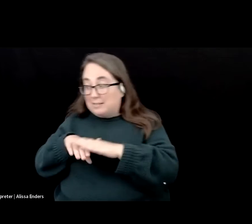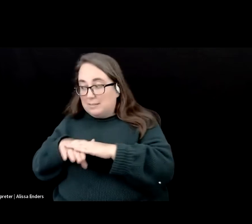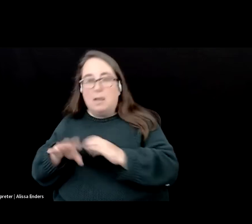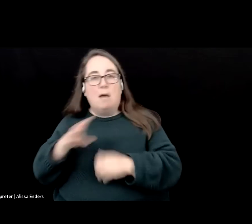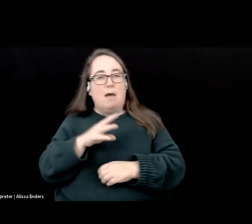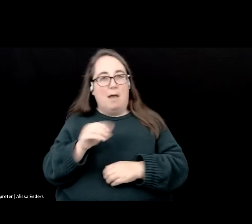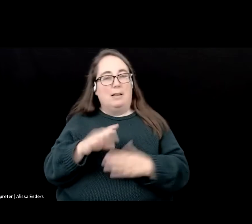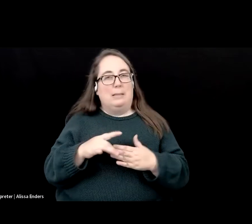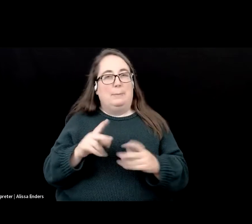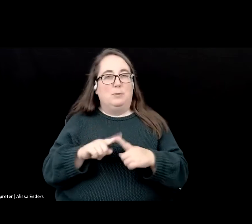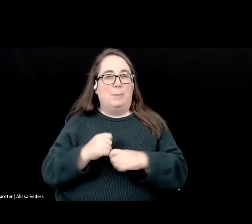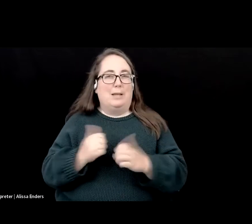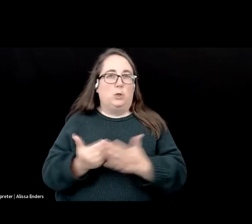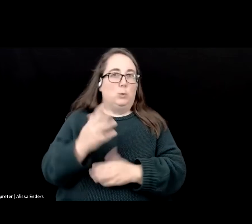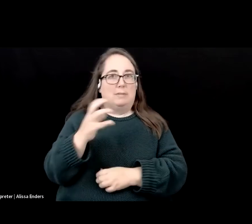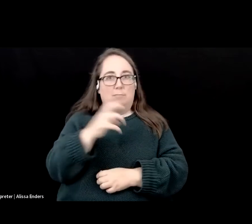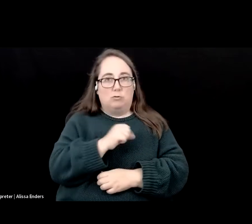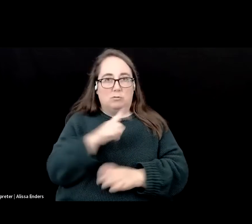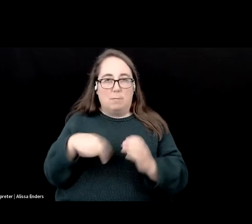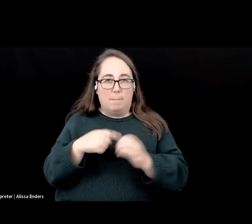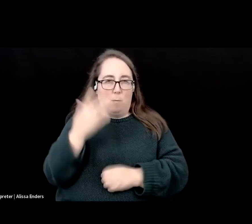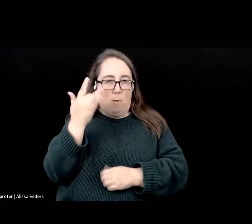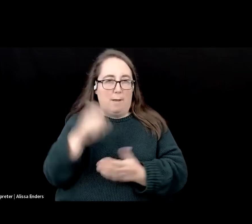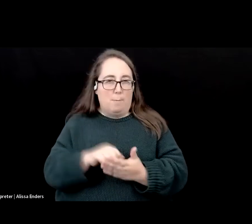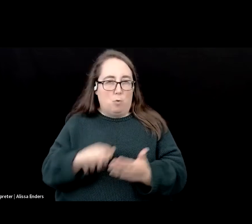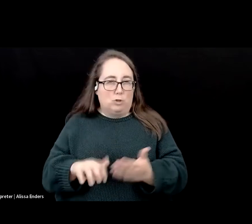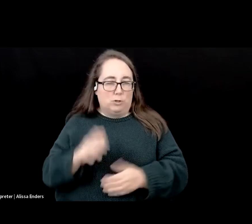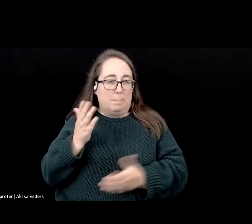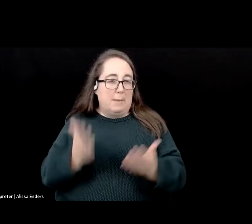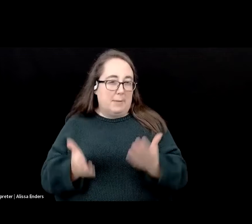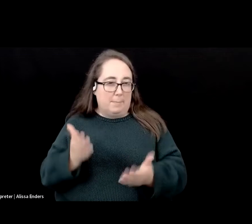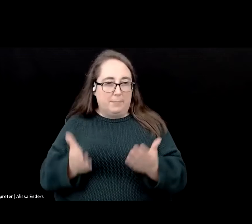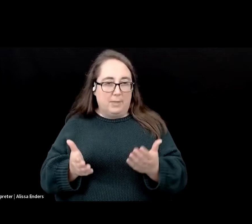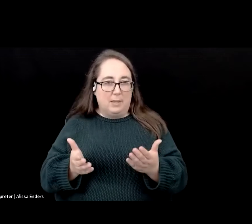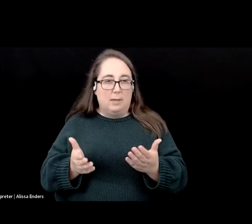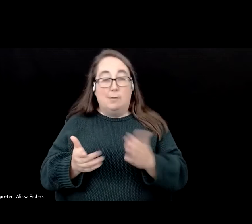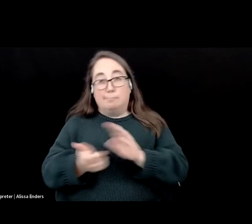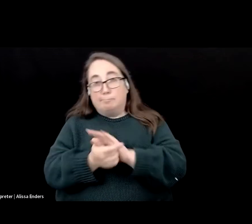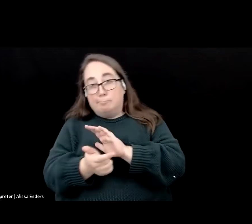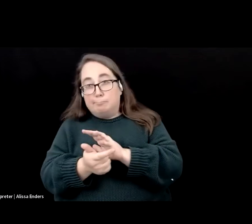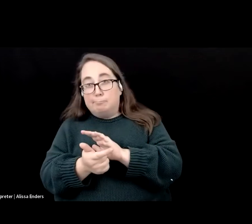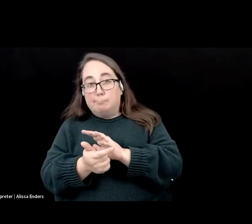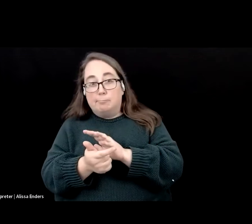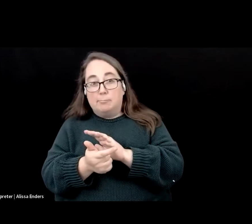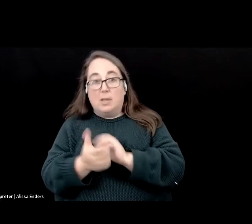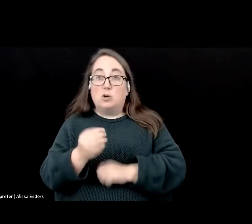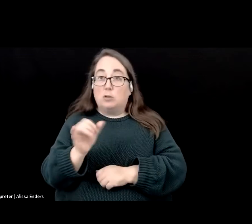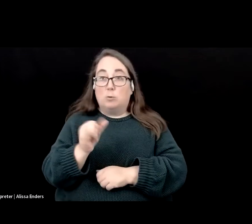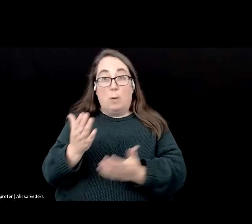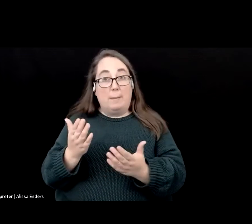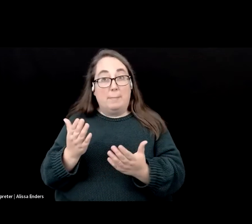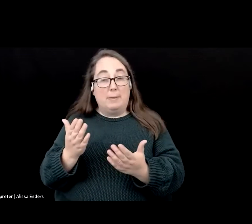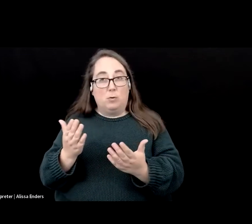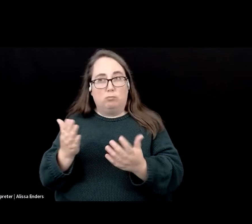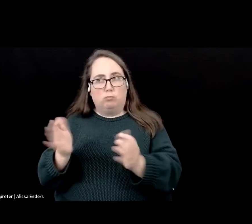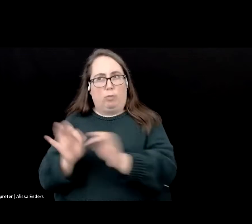people to make new assessments about why an abortion might be impermissible, why it should be illegal, and also why it might be warranted